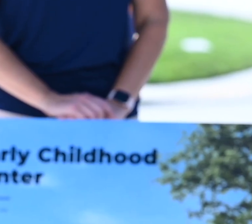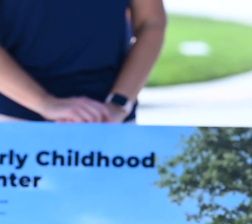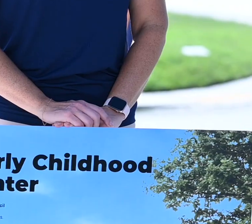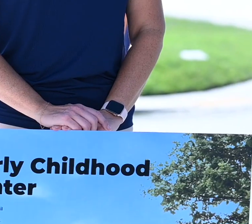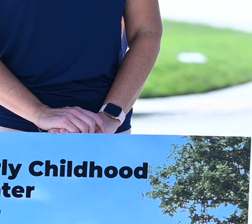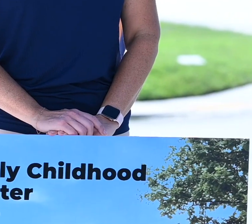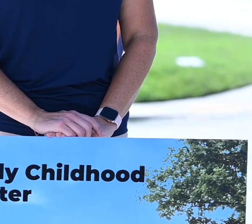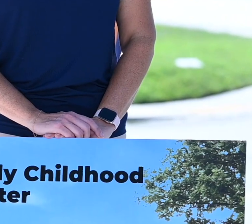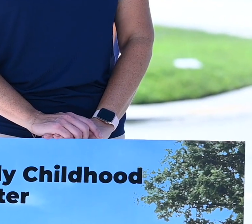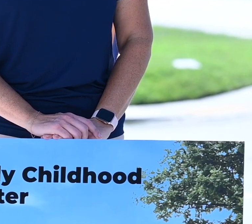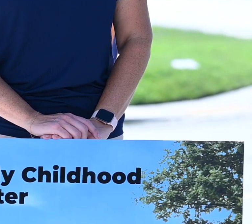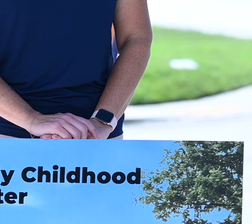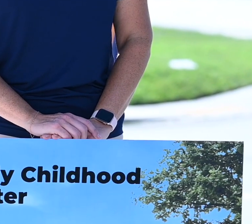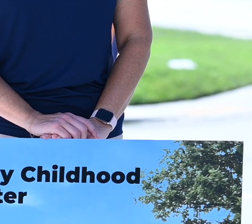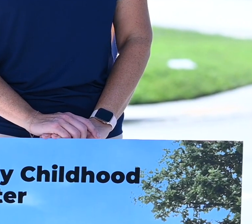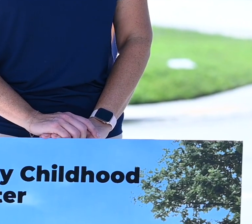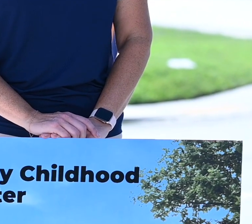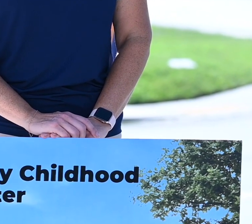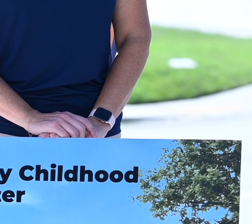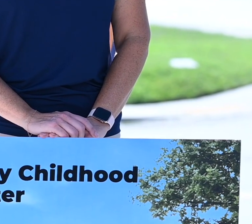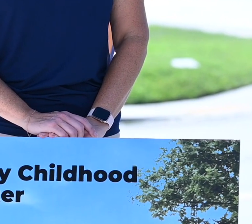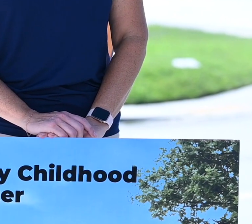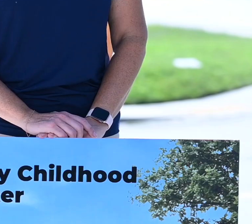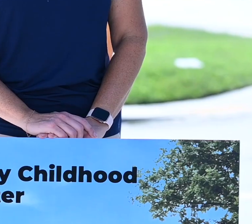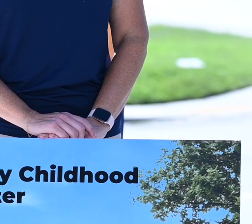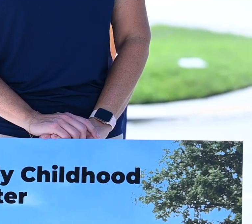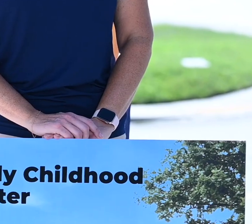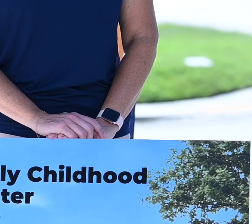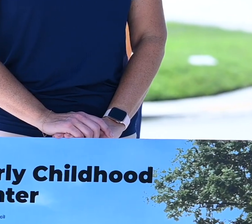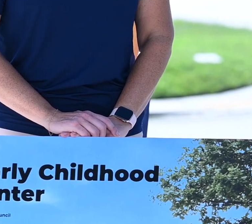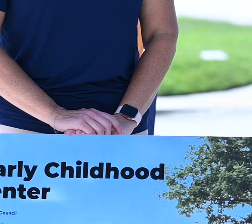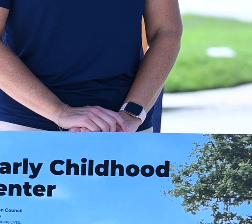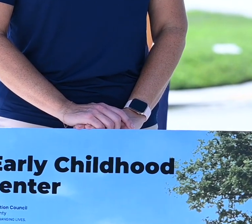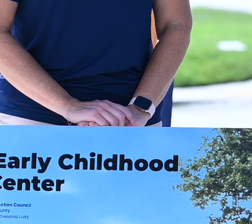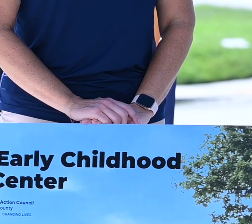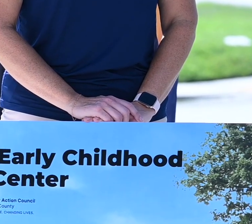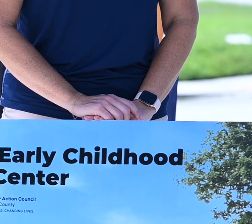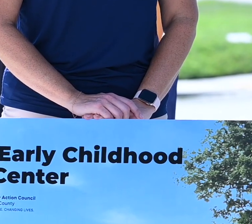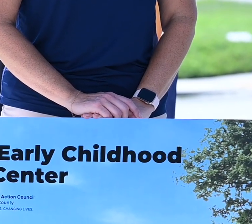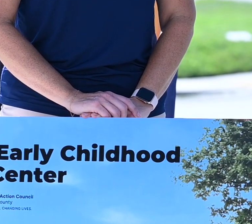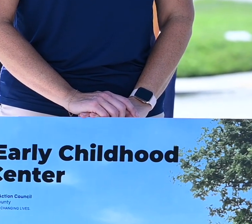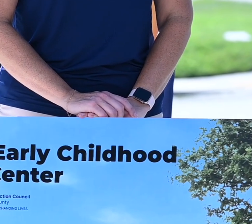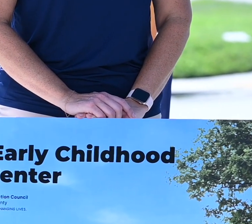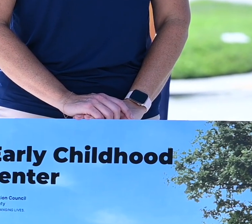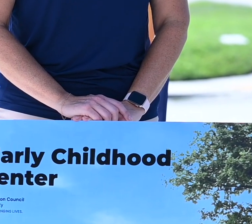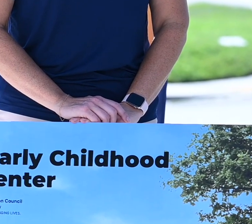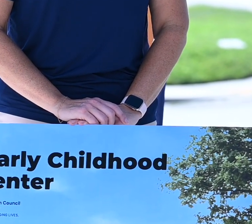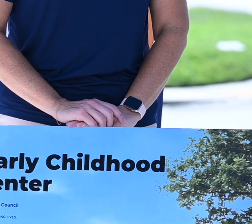This is not just about nutrition. It's about respect. It is about empowerment and